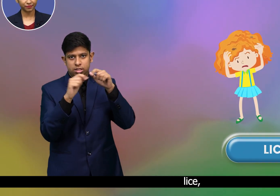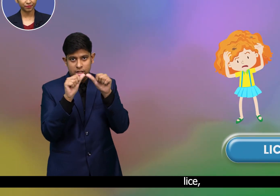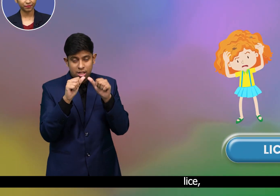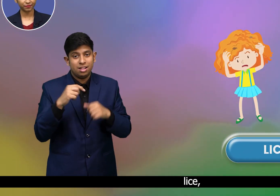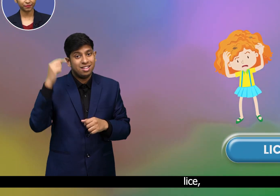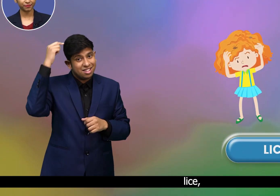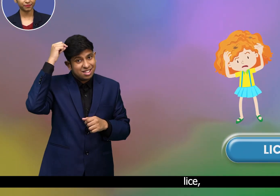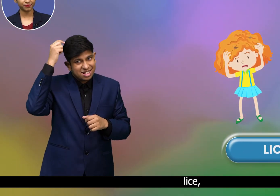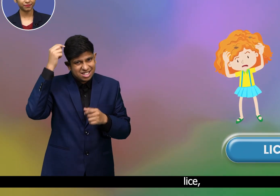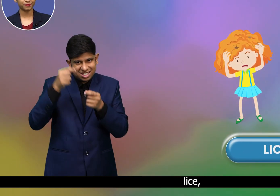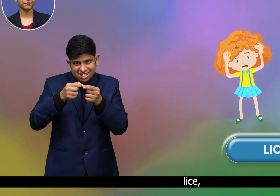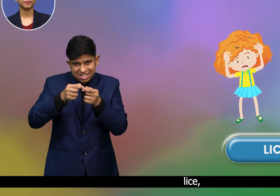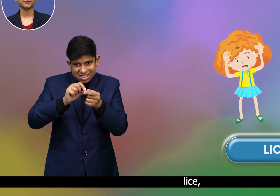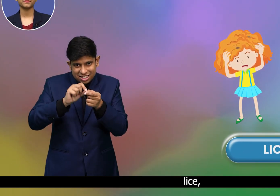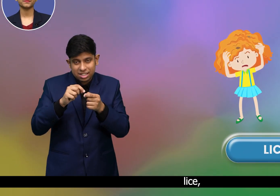lice,